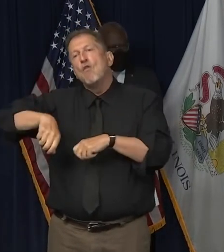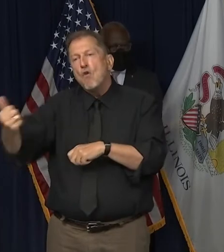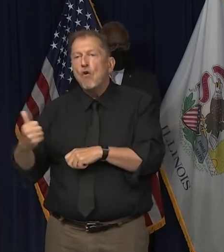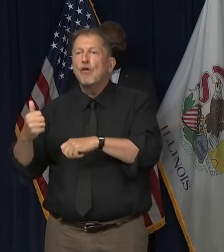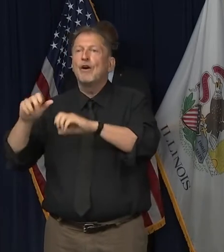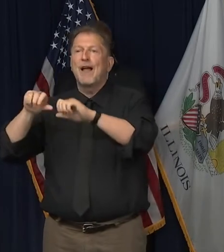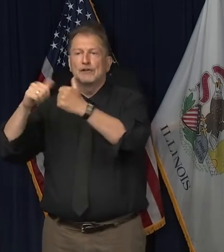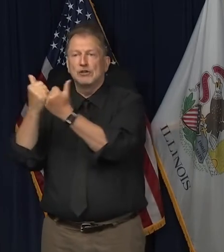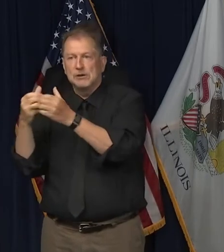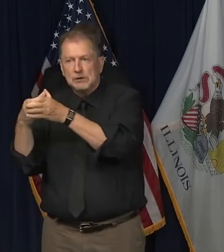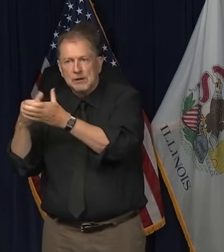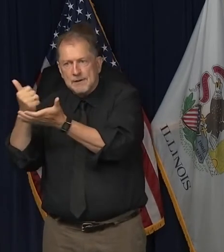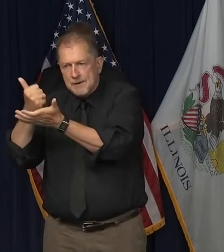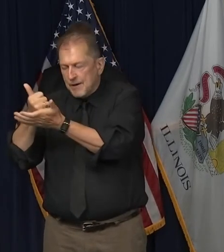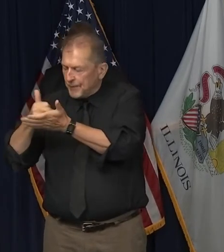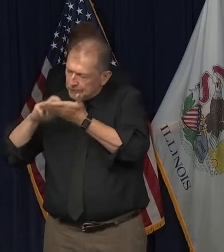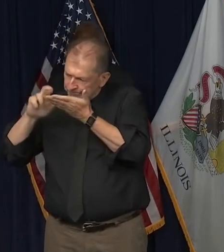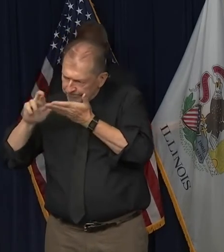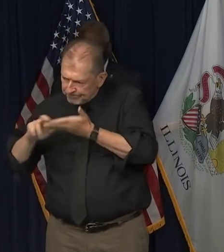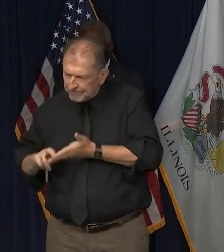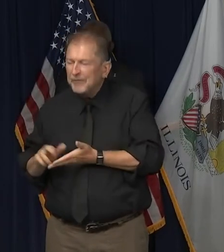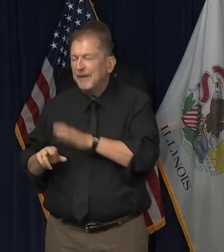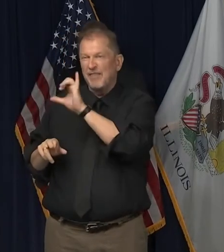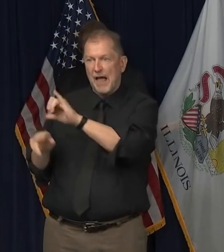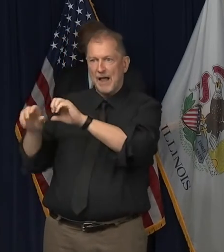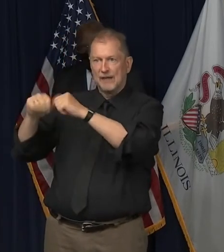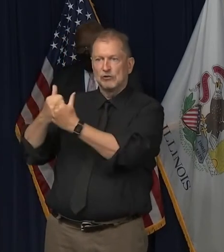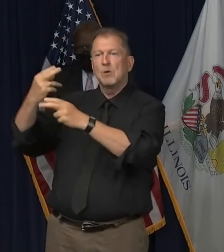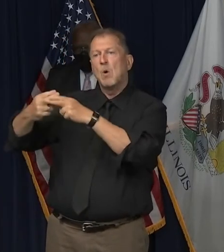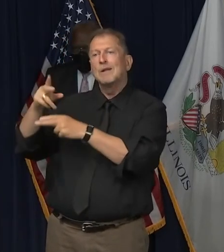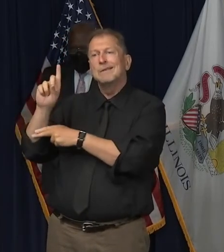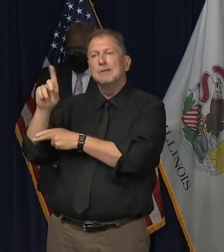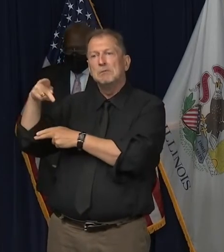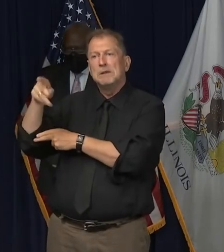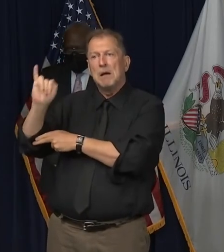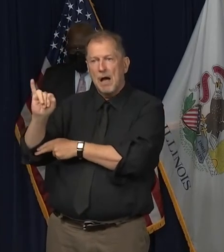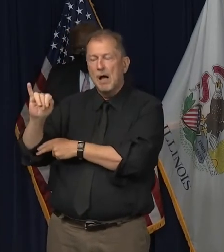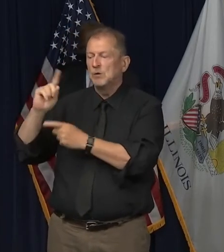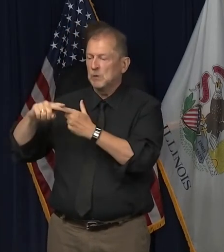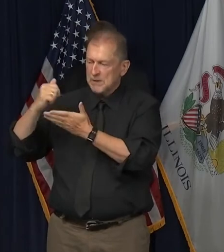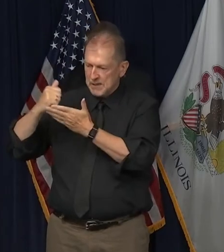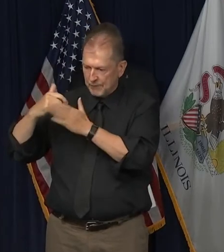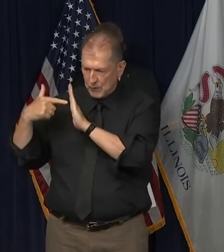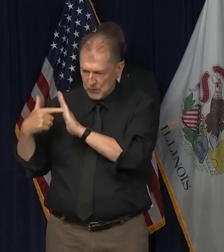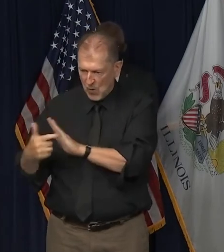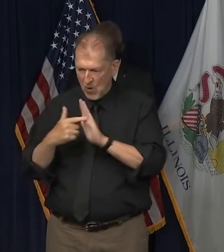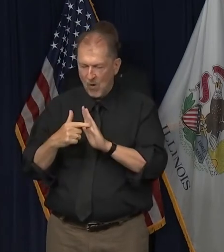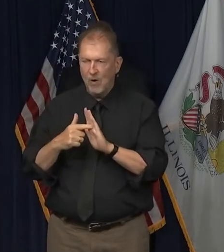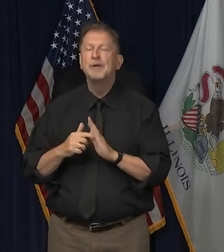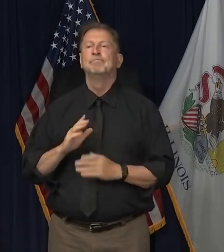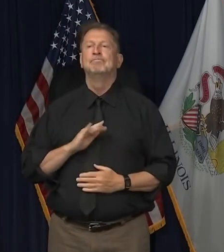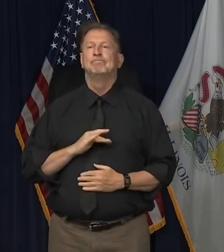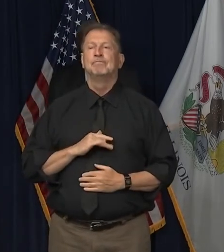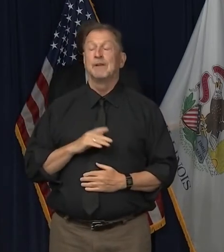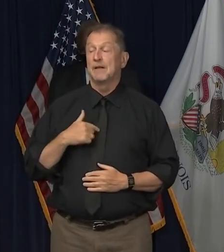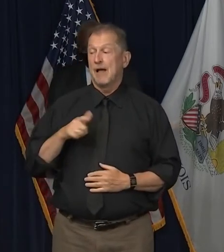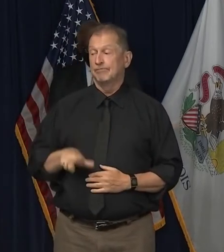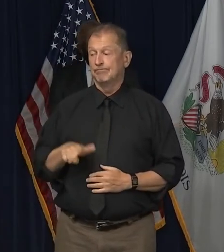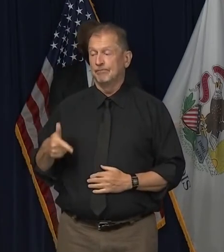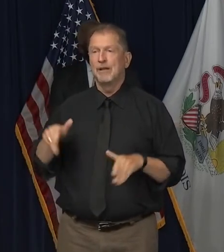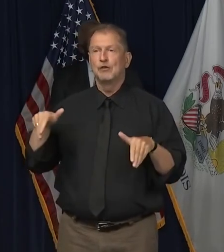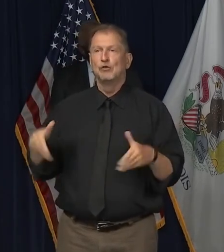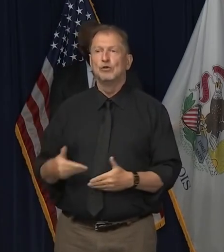process and are showcasing the power that DPI holds to move our state forward. Now, it's my pleasure to introduce my friend and colleague,